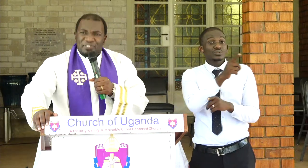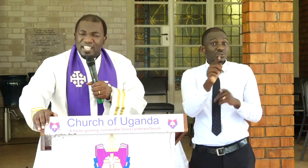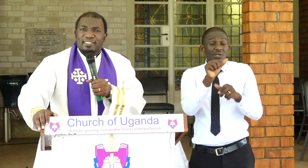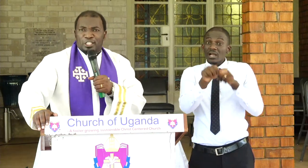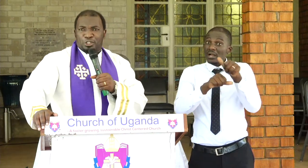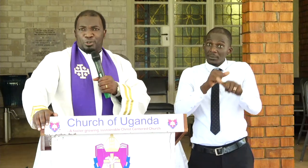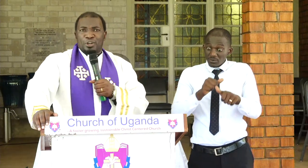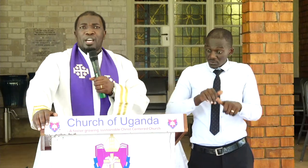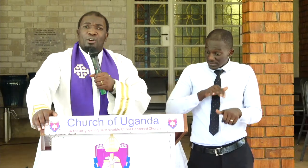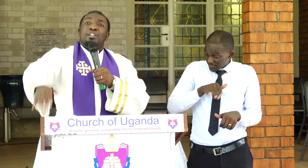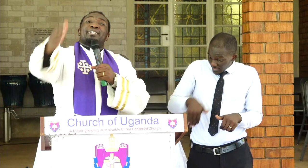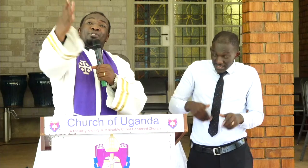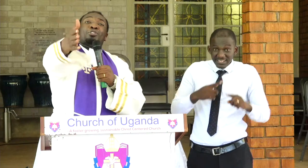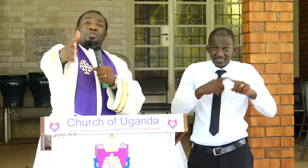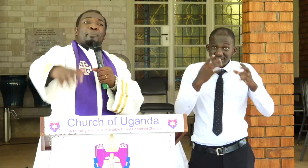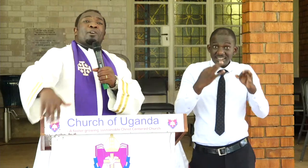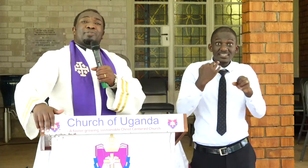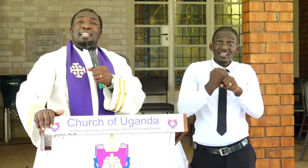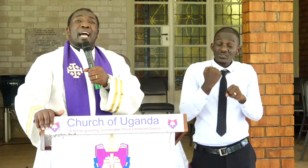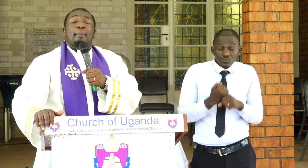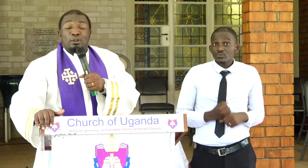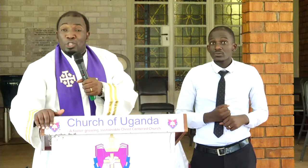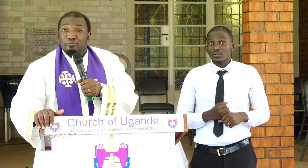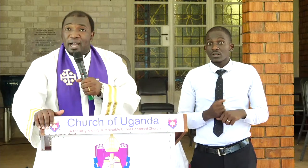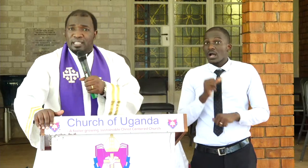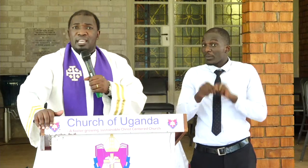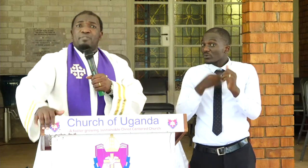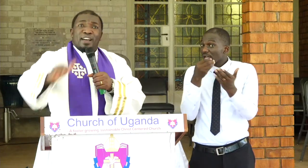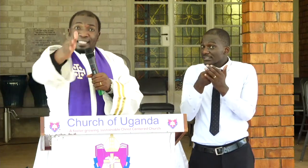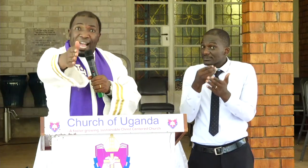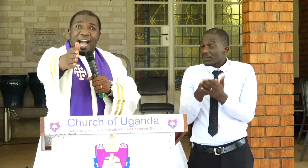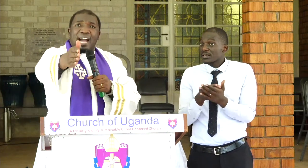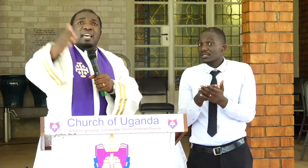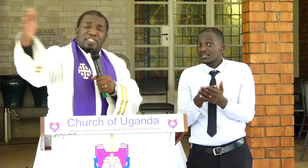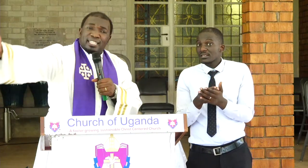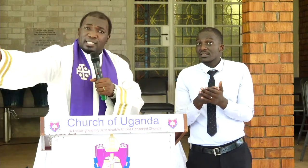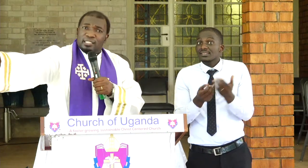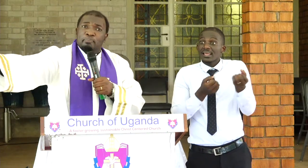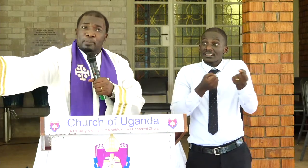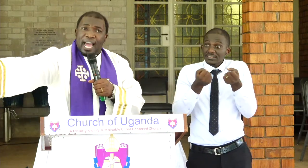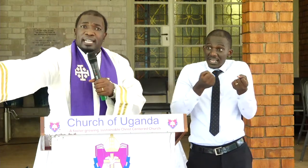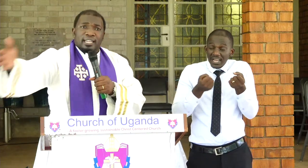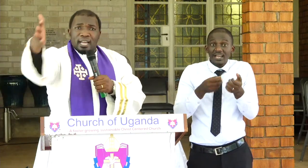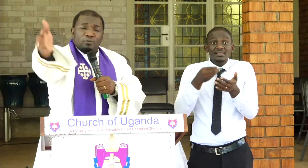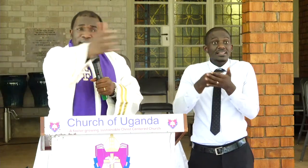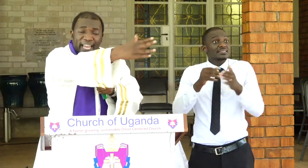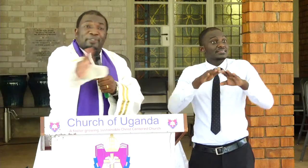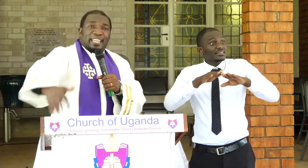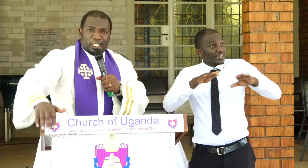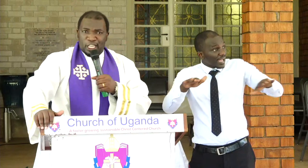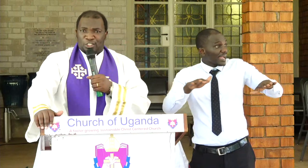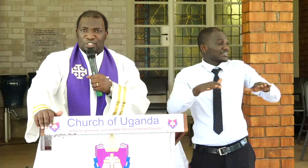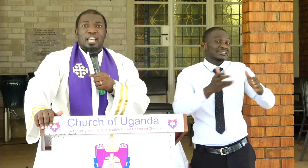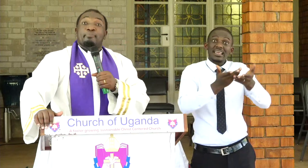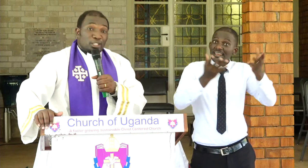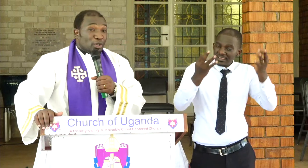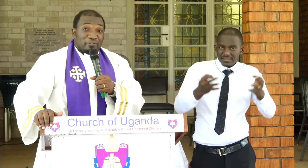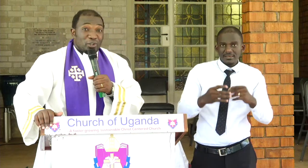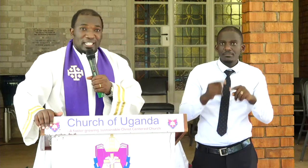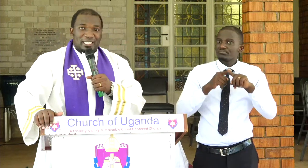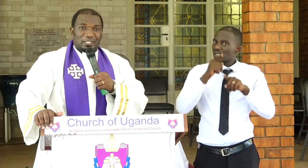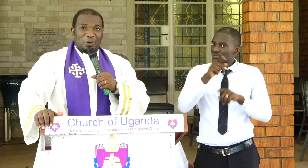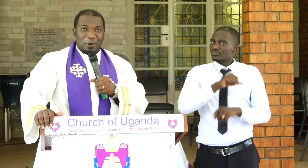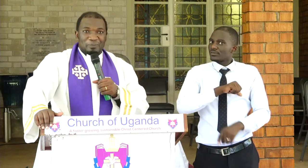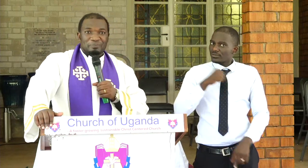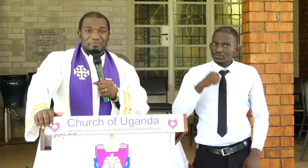About the thing that you do. God has talked to you about that amount of money. That car. That land. Whatever it is. But you have